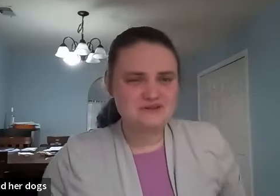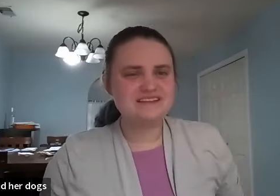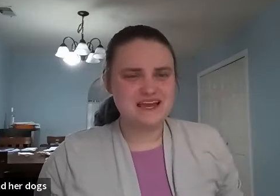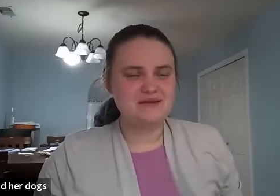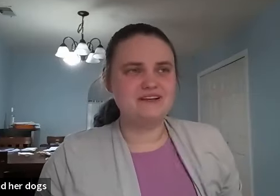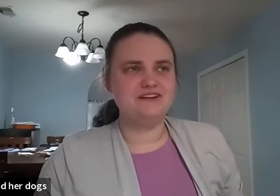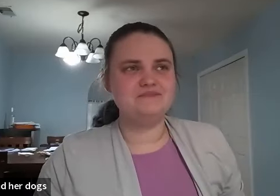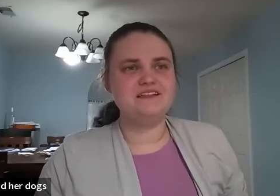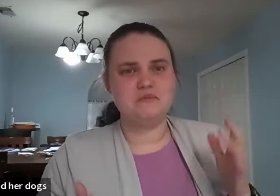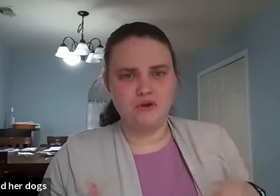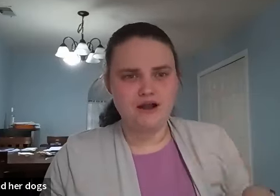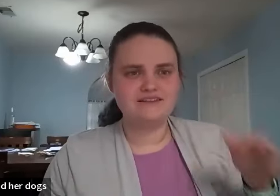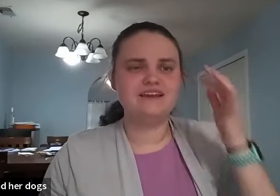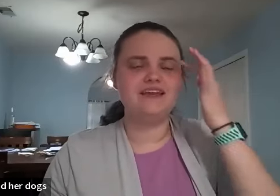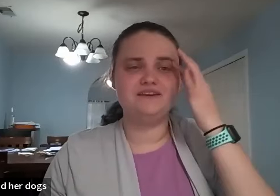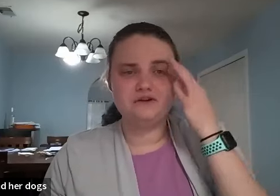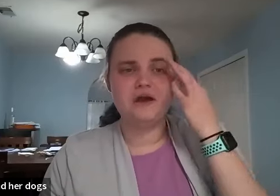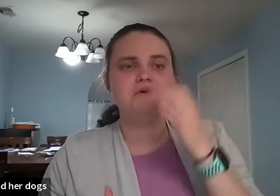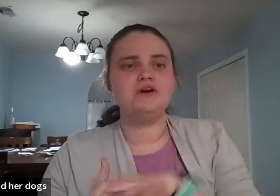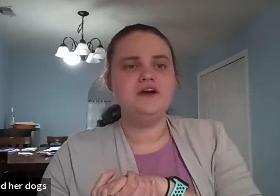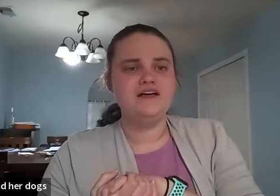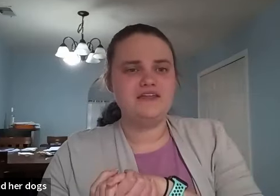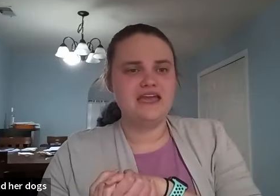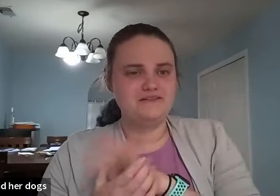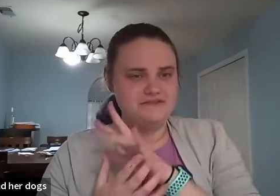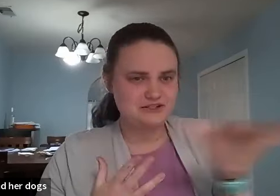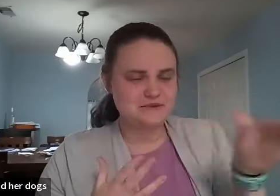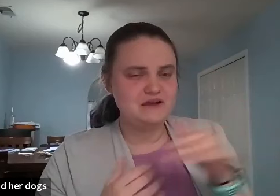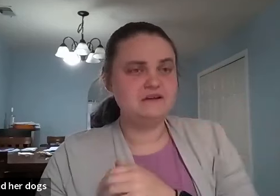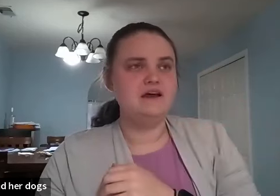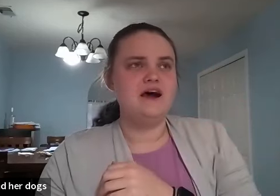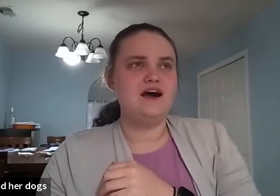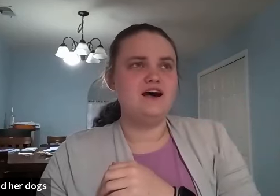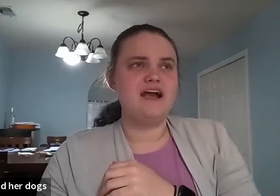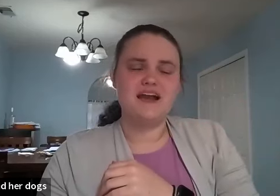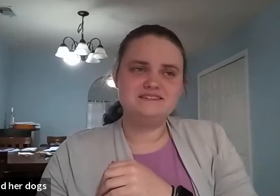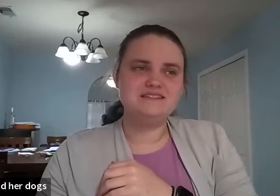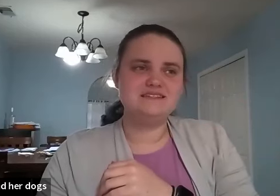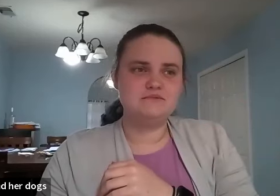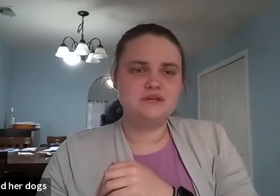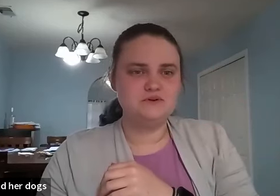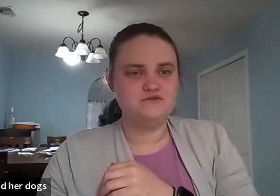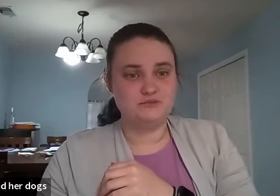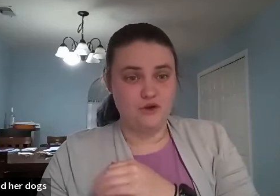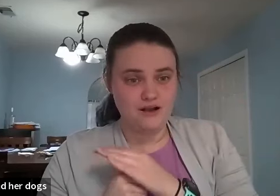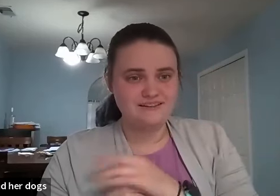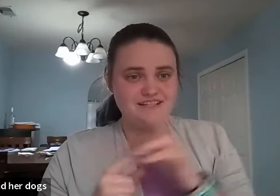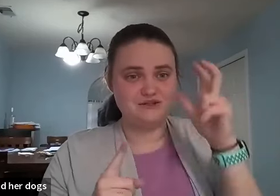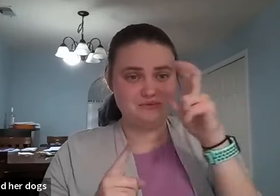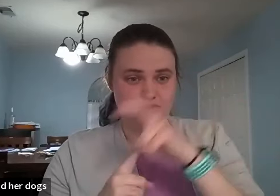of the time when you come to like broccoli, cucumber, they are fingerspelled. I have seen some people for broccoli do